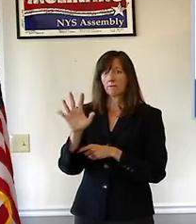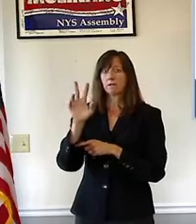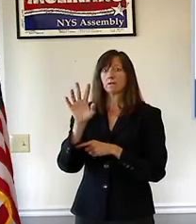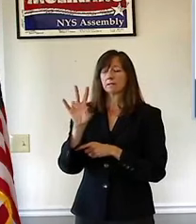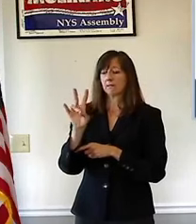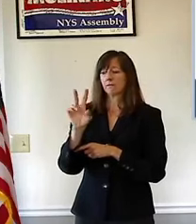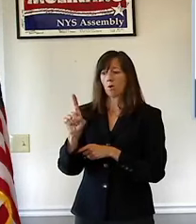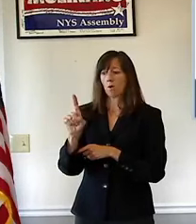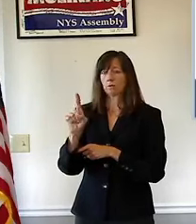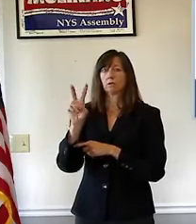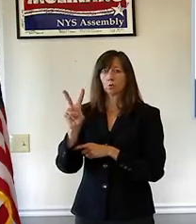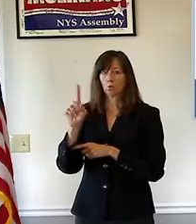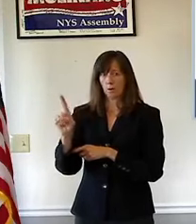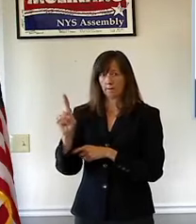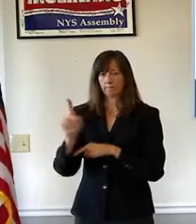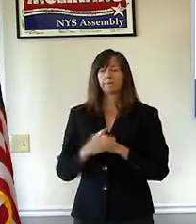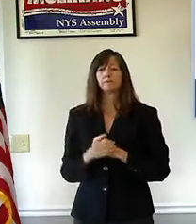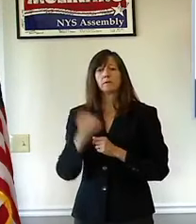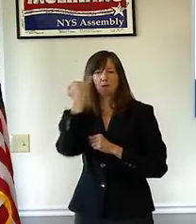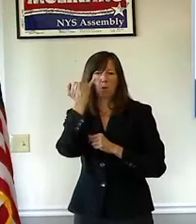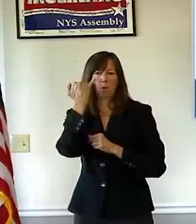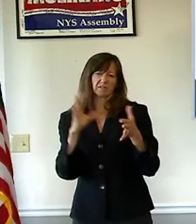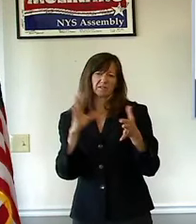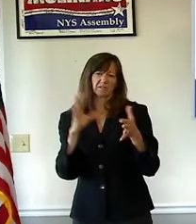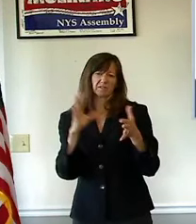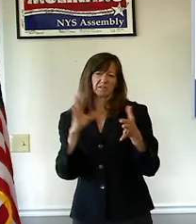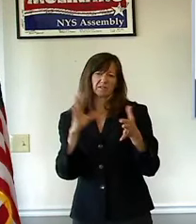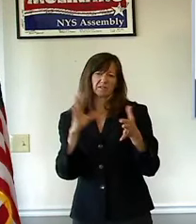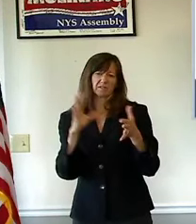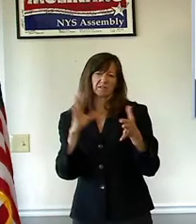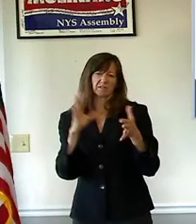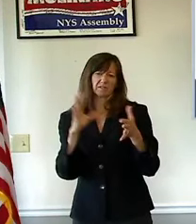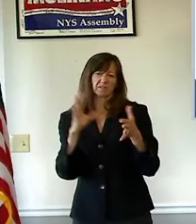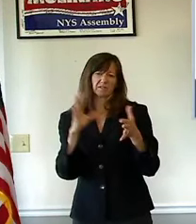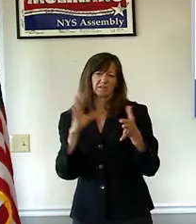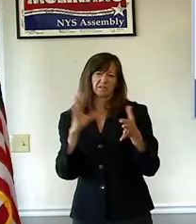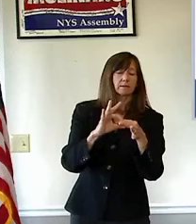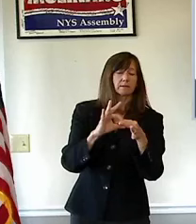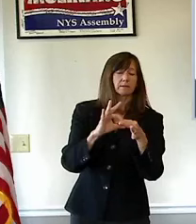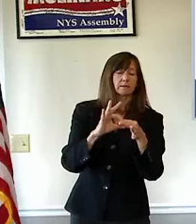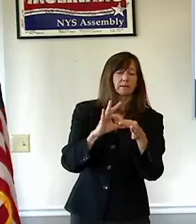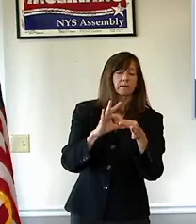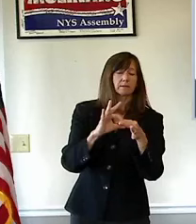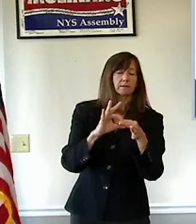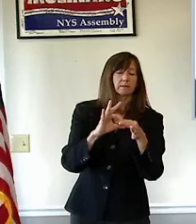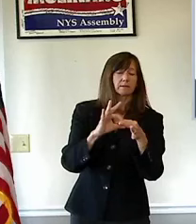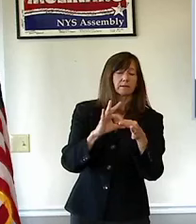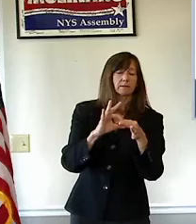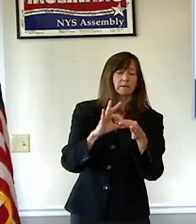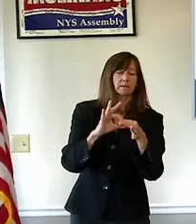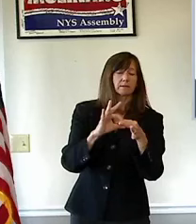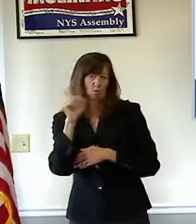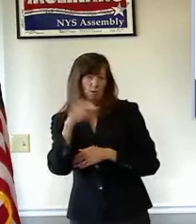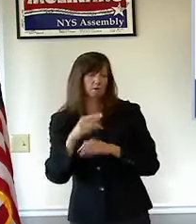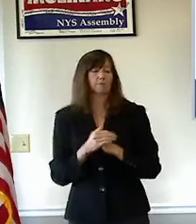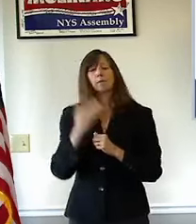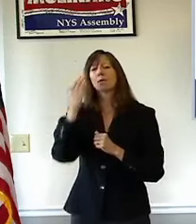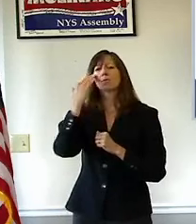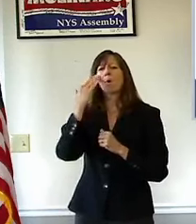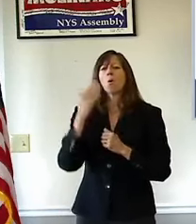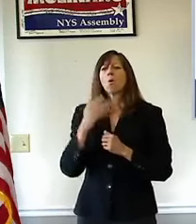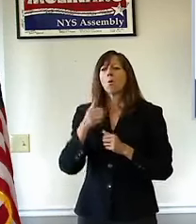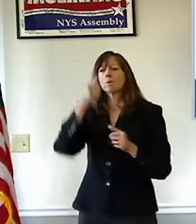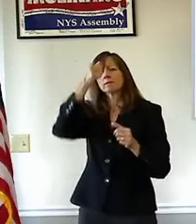845-765-7121 if you're disconnected. And again, if you have a question, dial zero. Let's get right into a quick update. As you know, yesterday the Mid-Hudson region